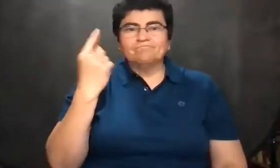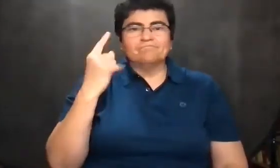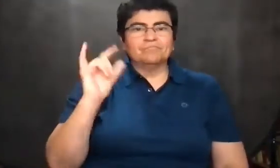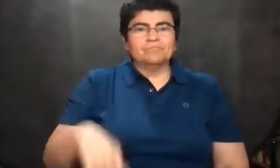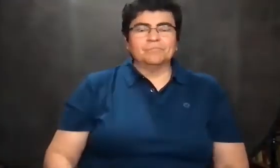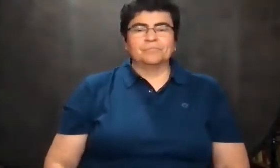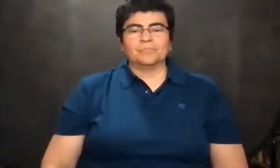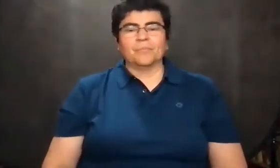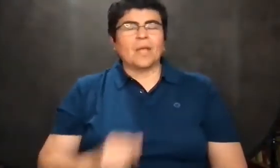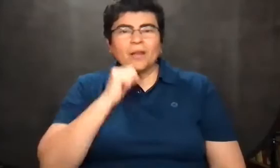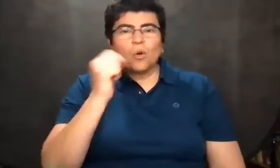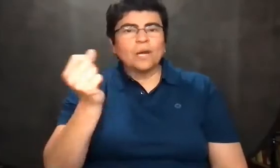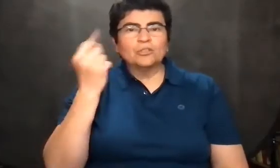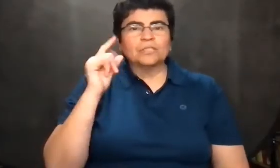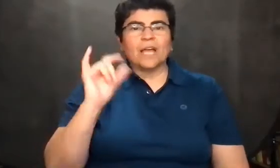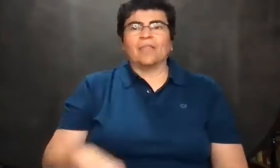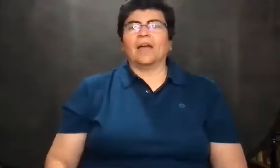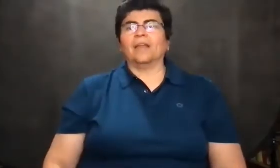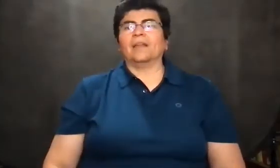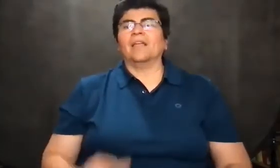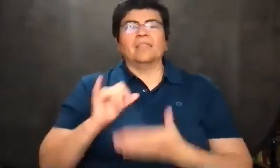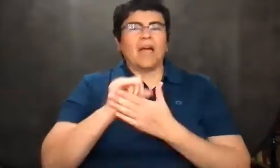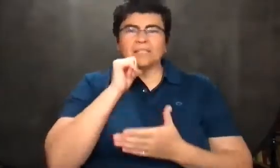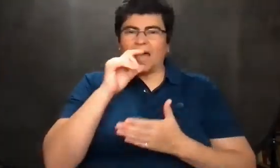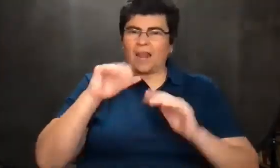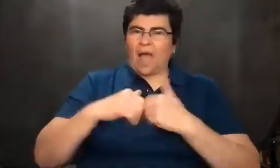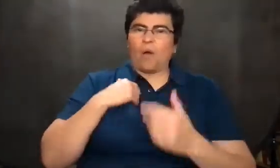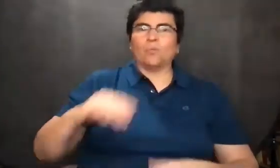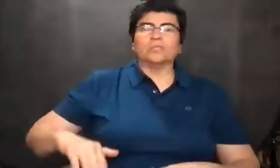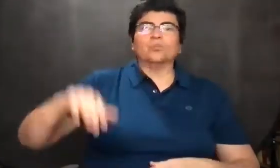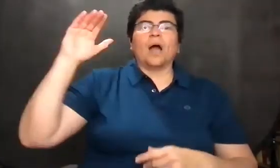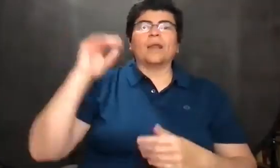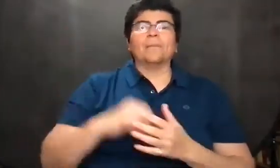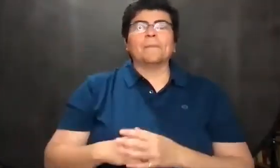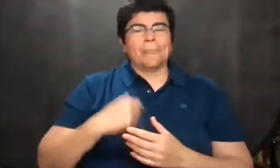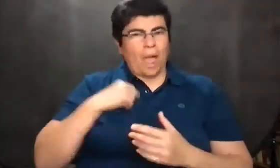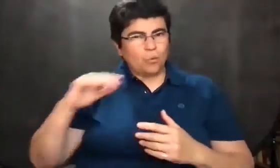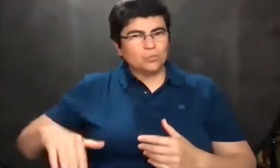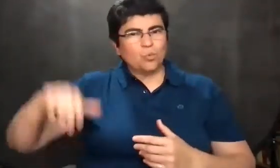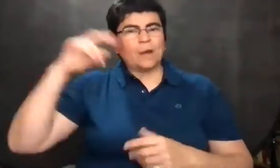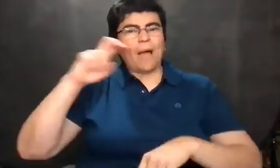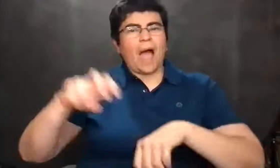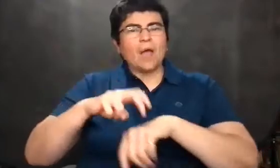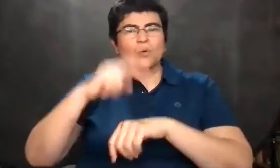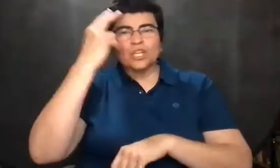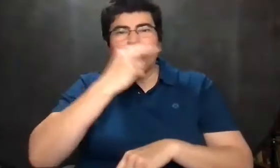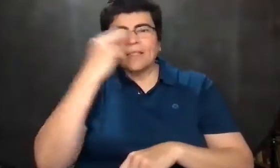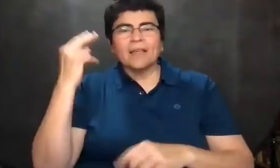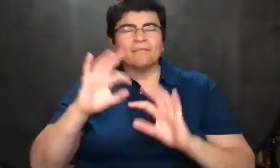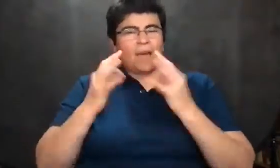I don't understand that. That's not the way I was brought up. I was brought up in this Irish Catholic family where we loved one another, we fought with